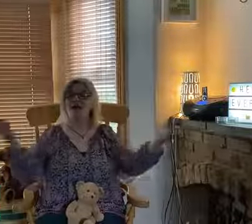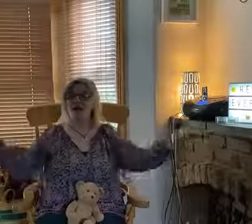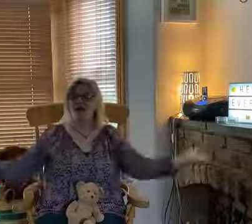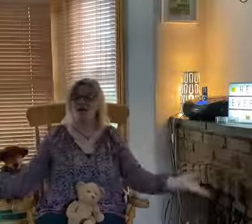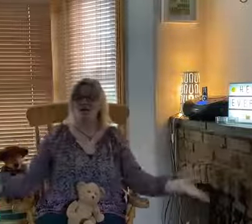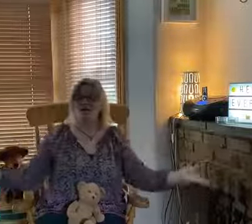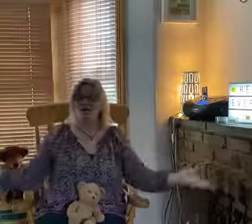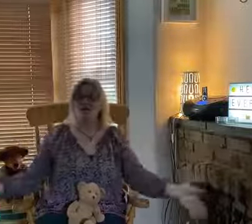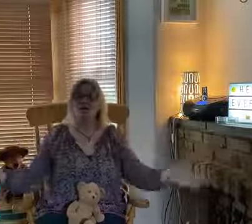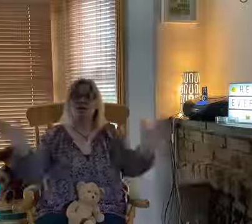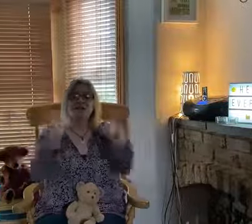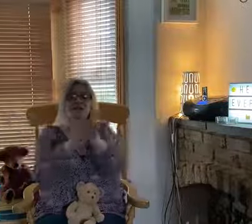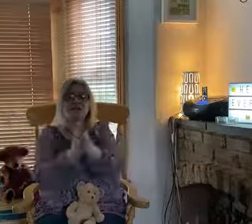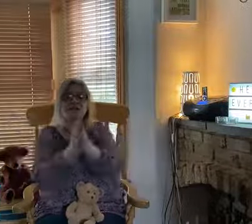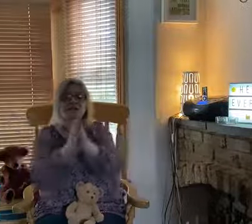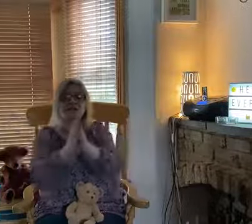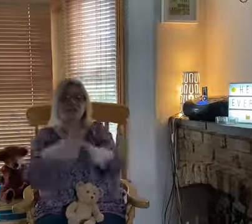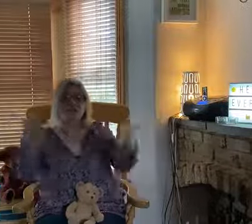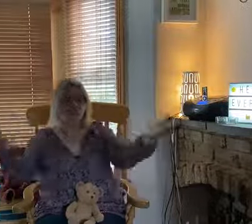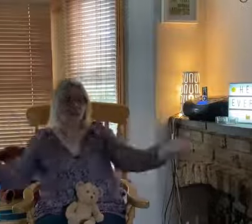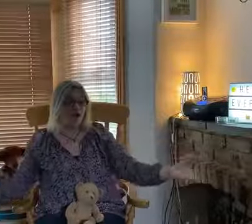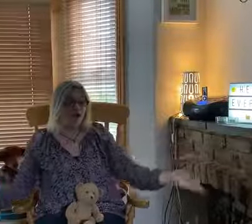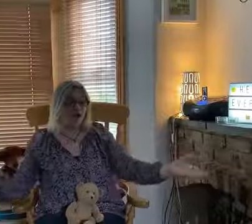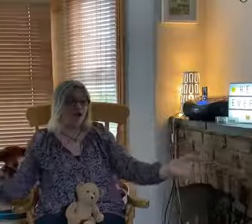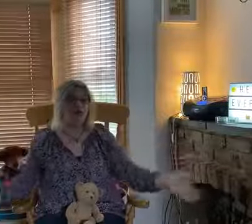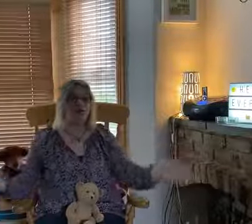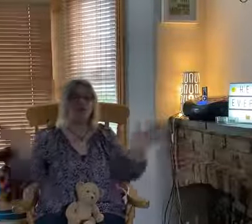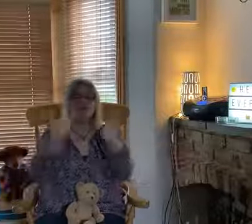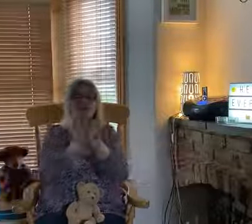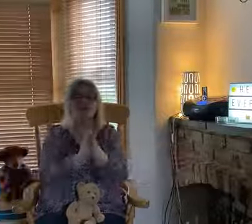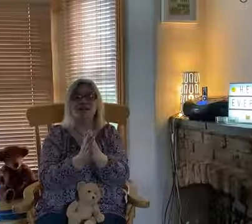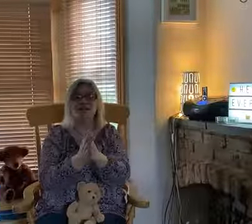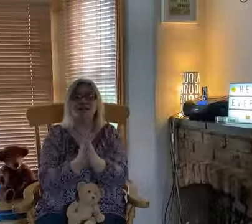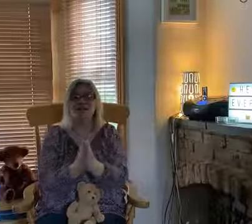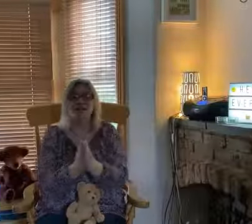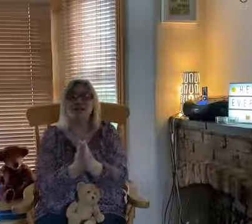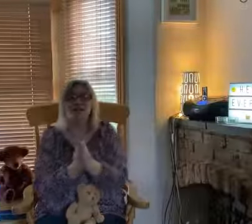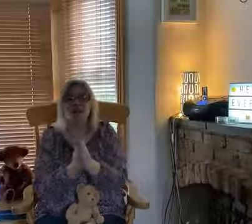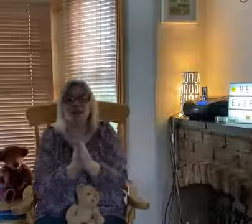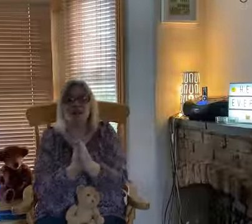Open, shut them. Open, shut them. Open,